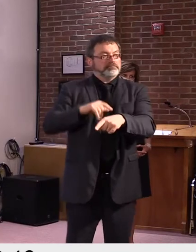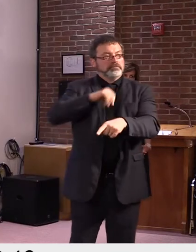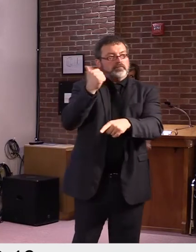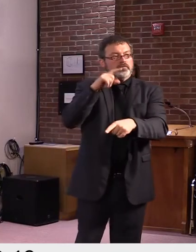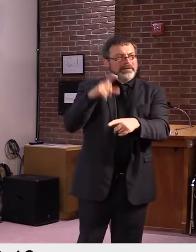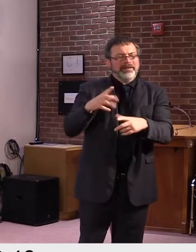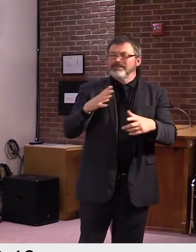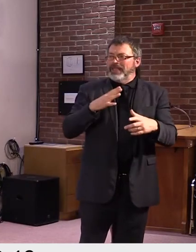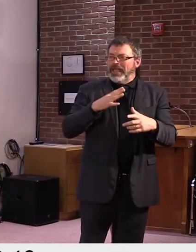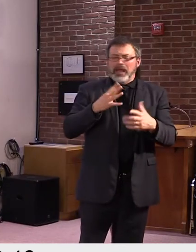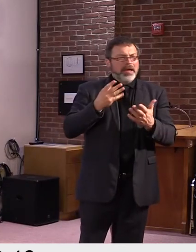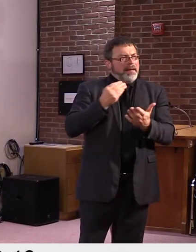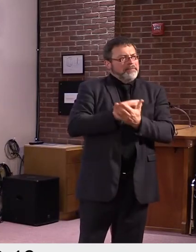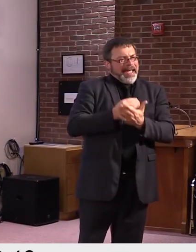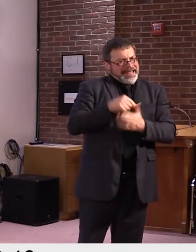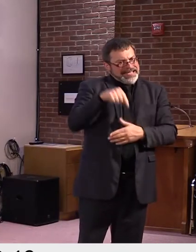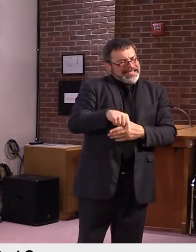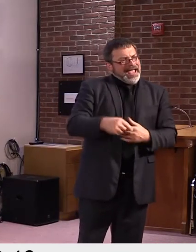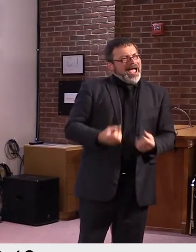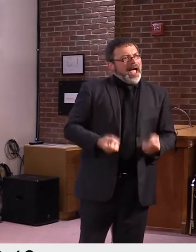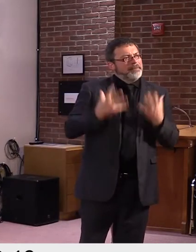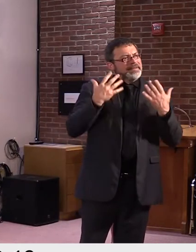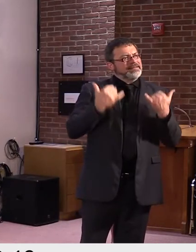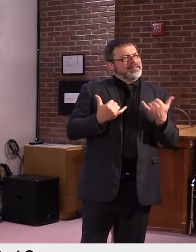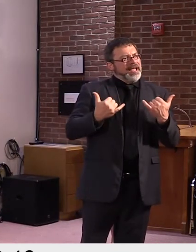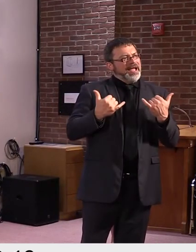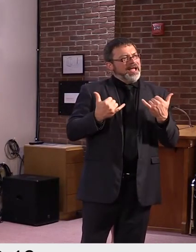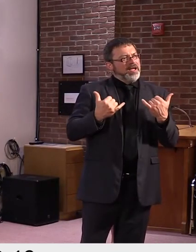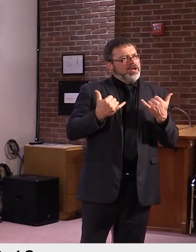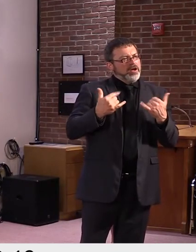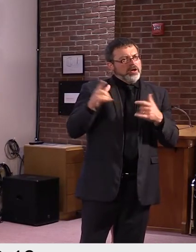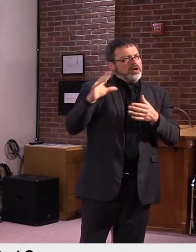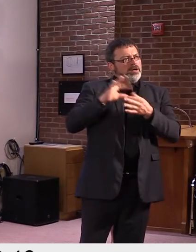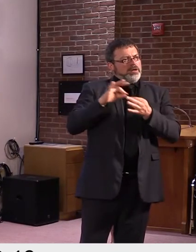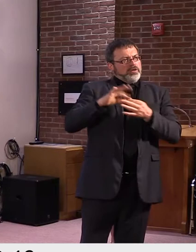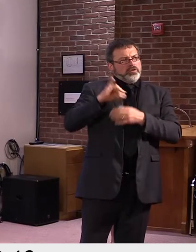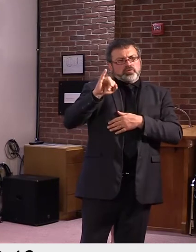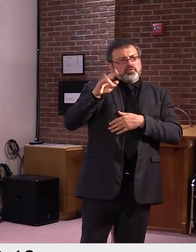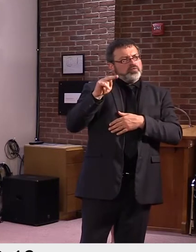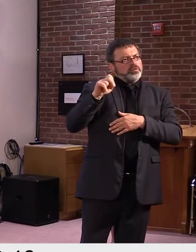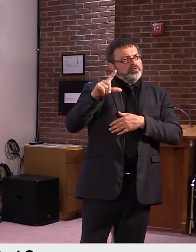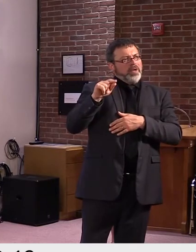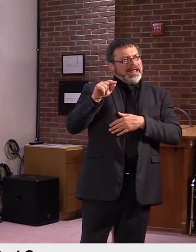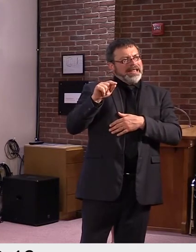of the 20th of June. It was